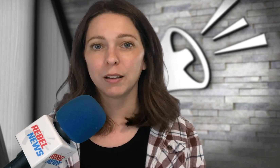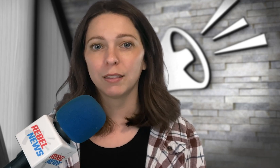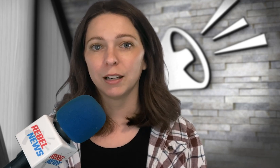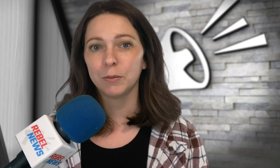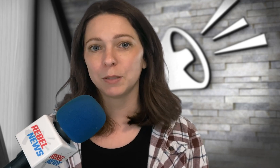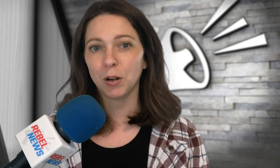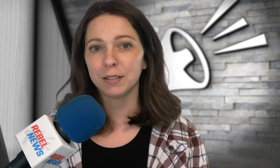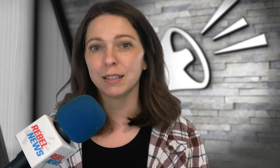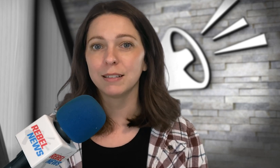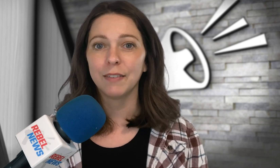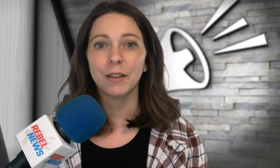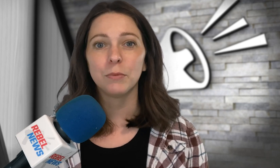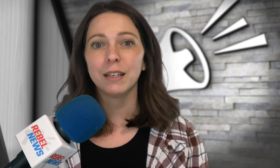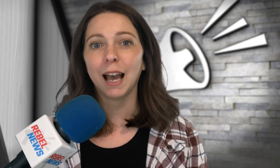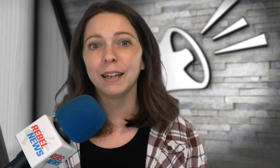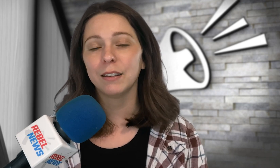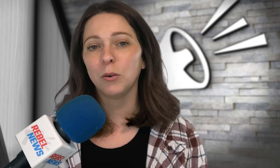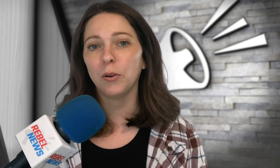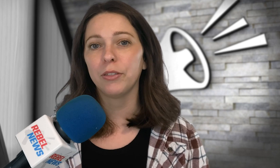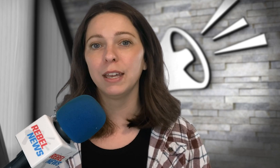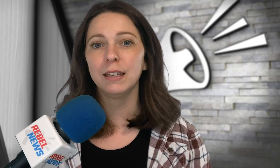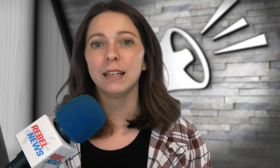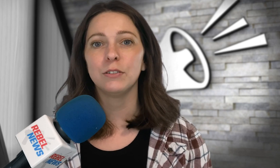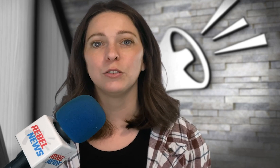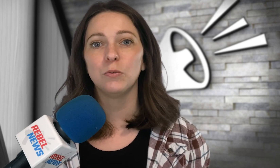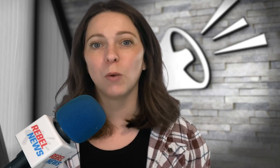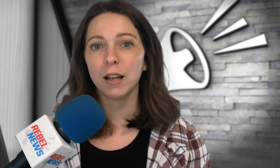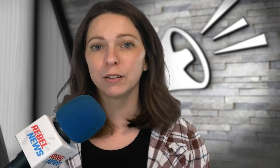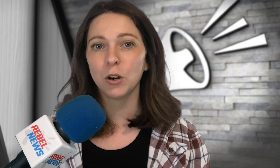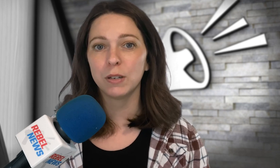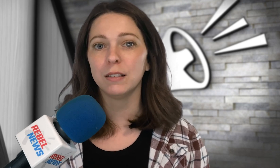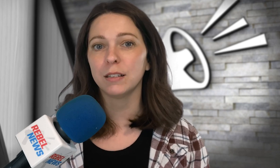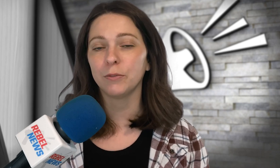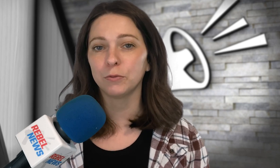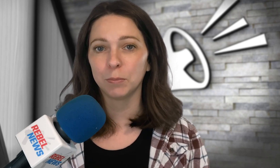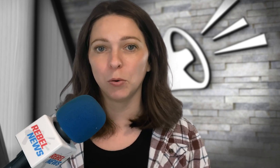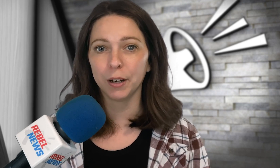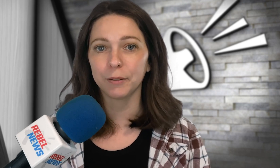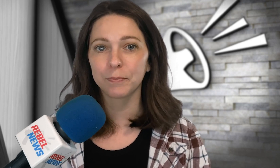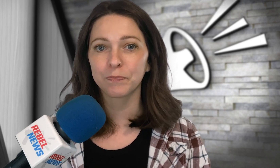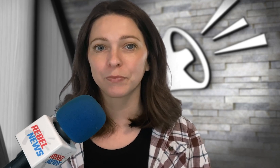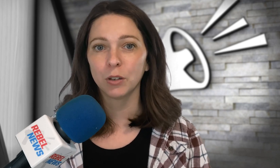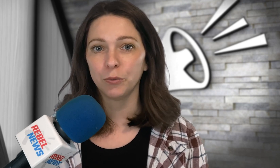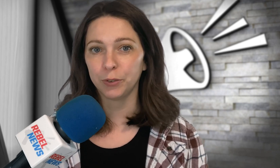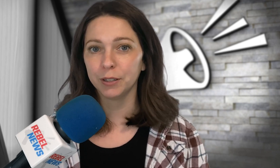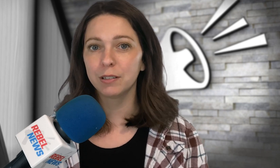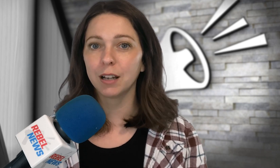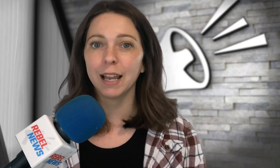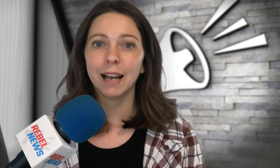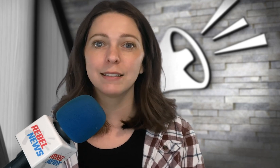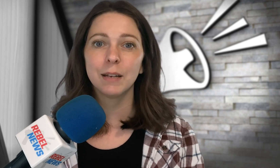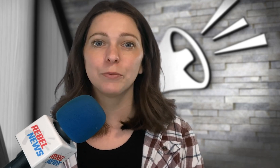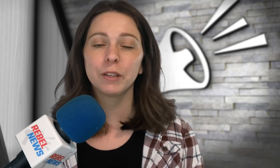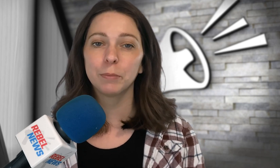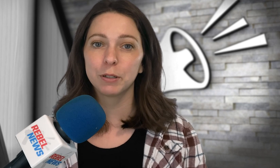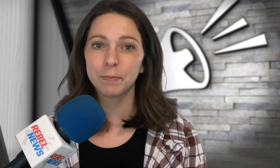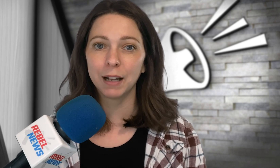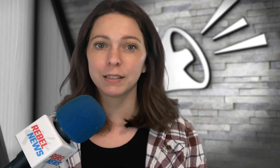their responses, and then we'd edit the whole thing into one cohesive report. First, I asked them for their perspectives